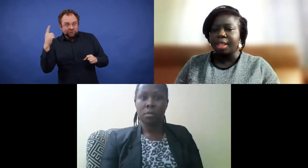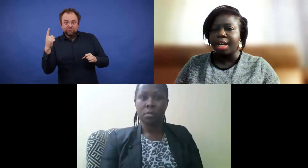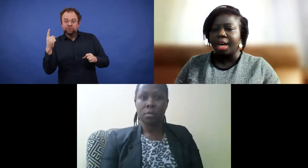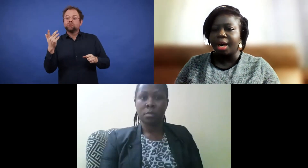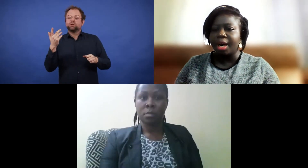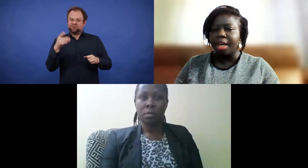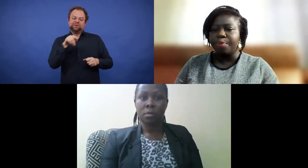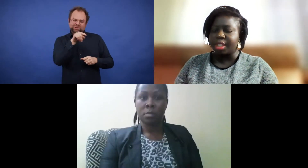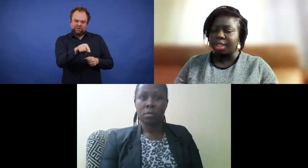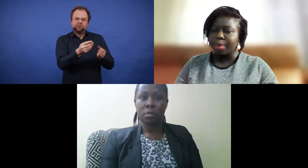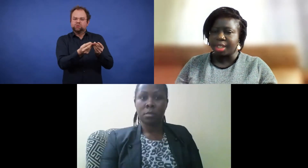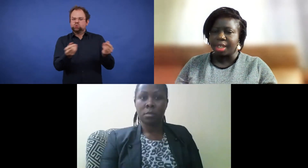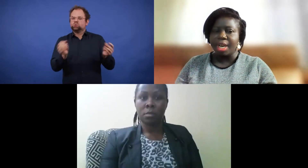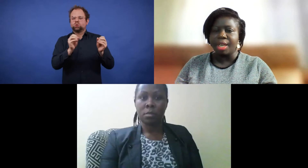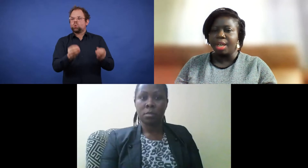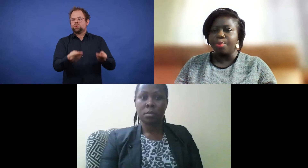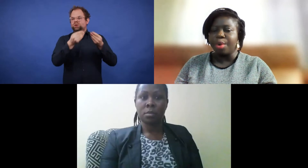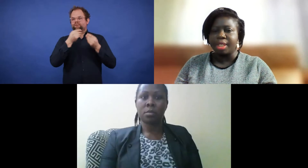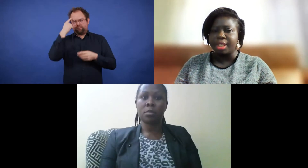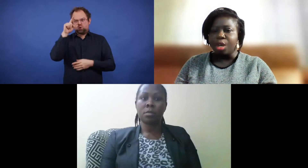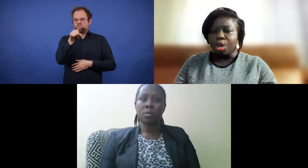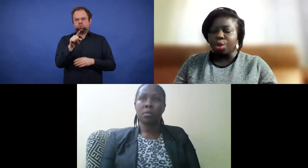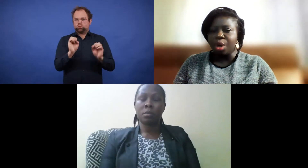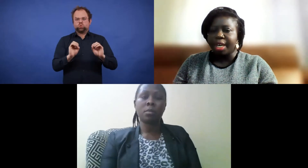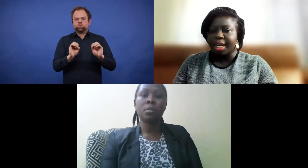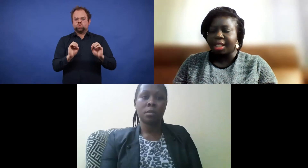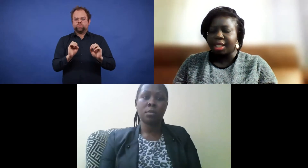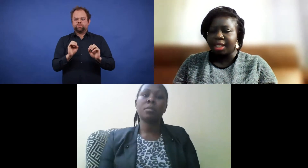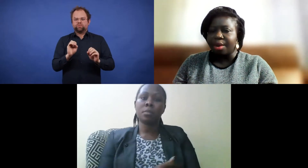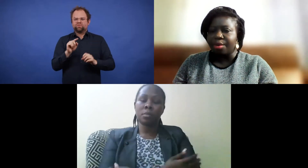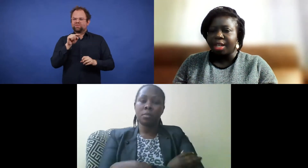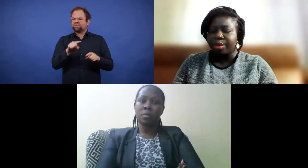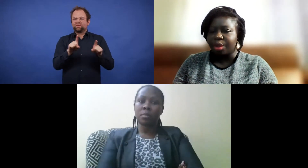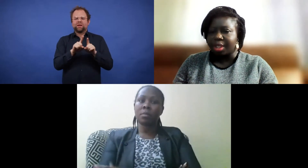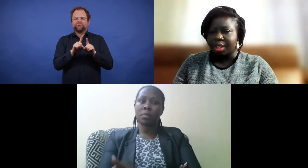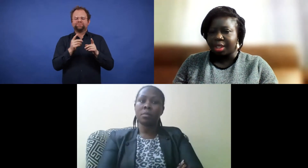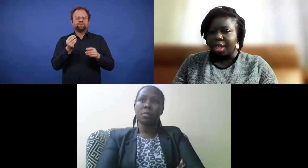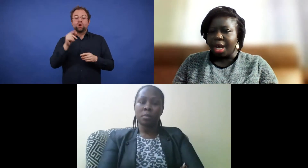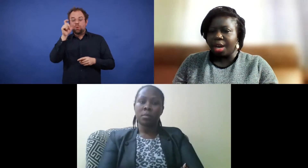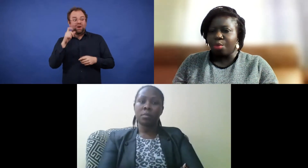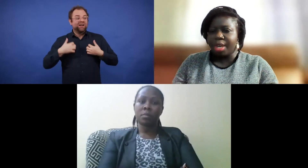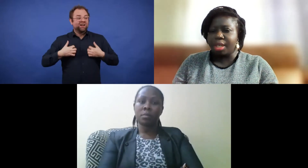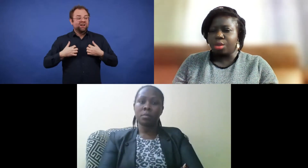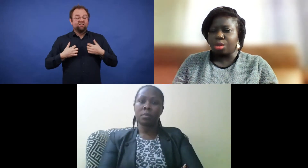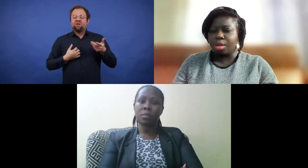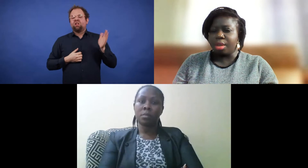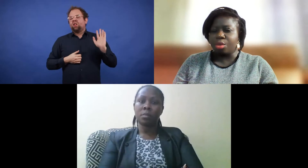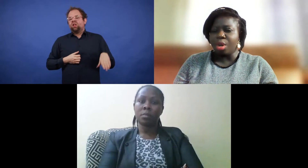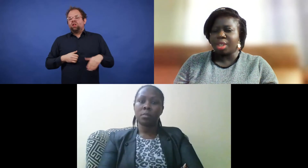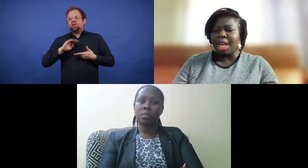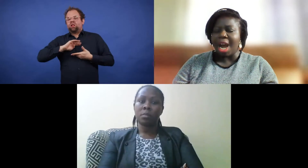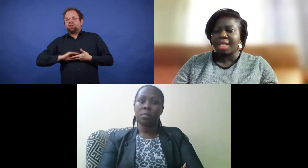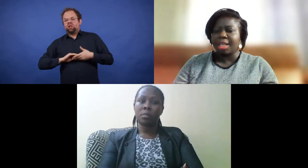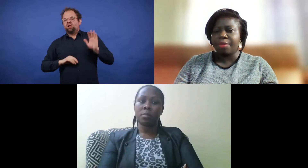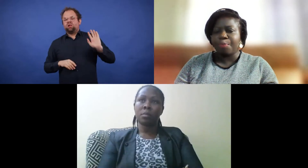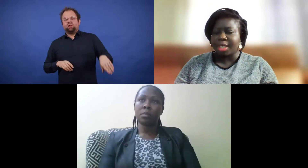advance in participating in politics. You don't get the right resources. And when those